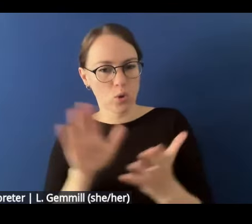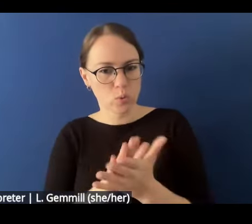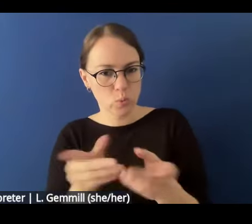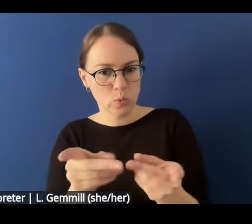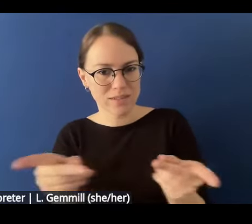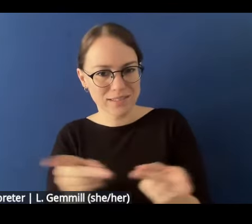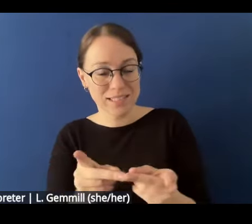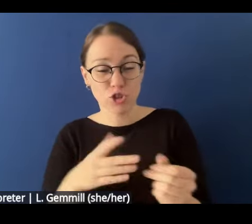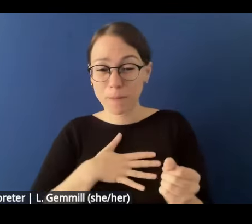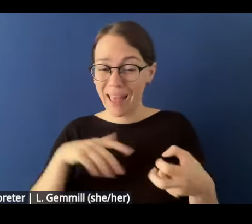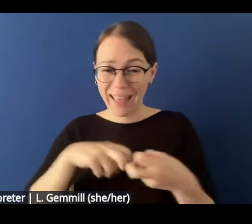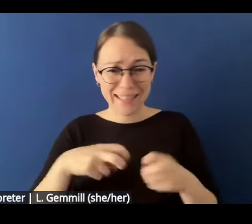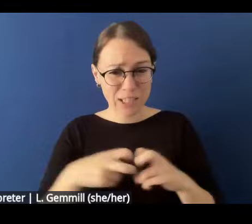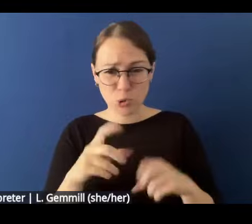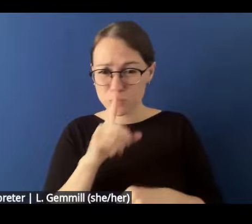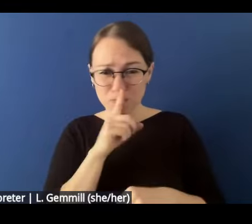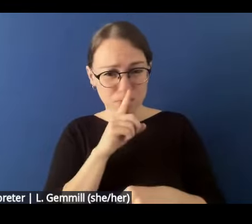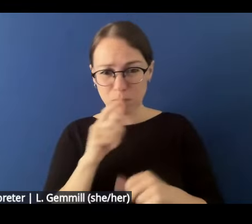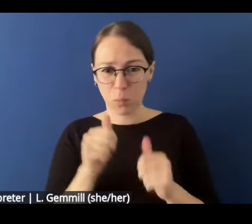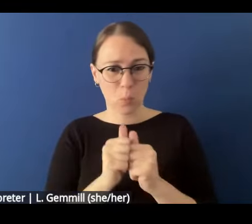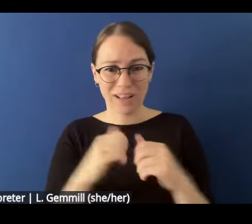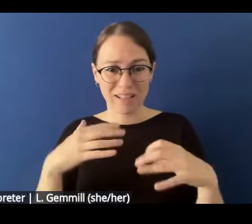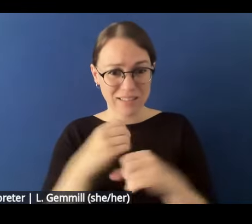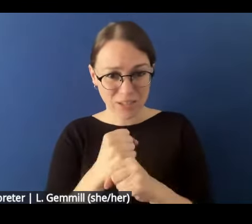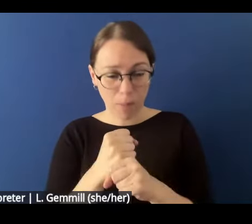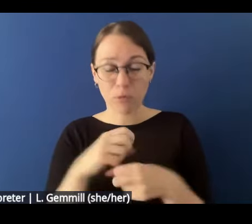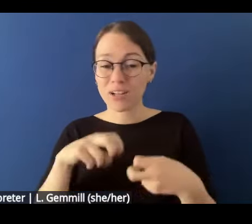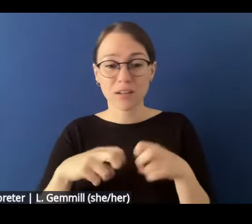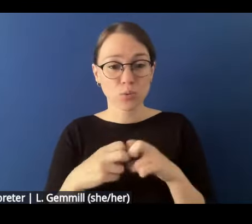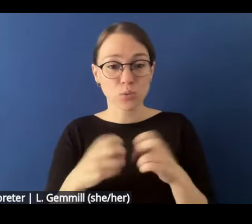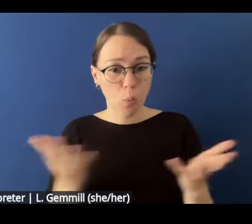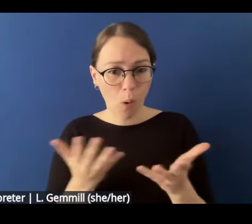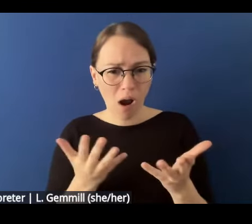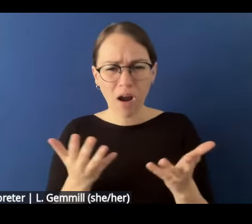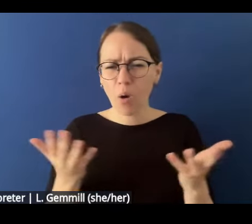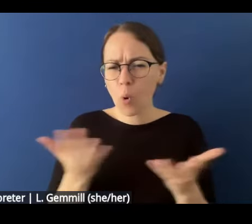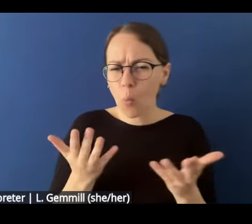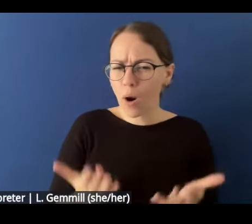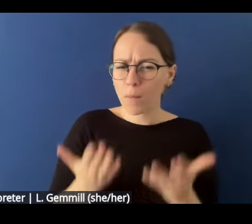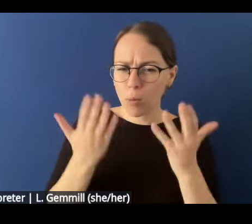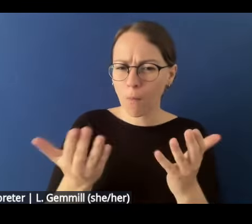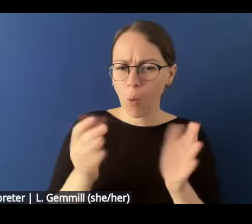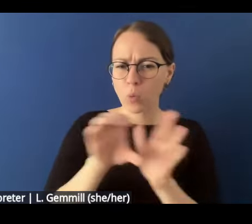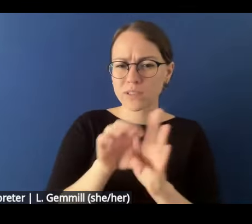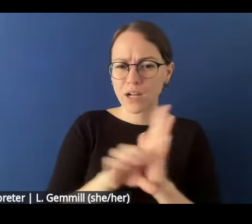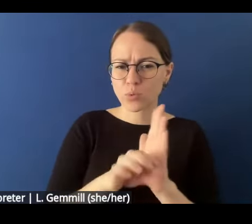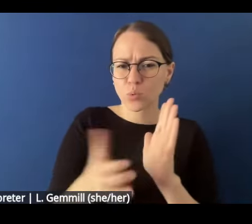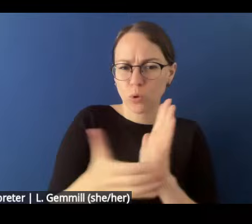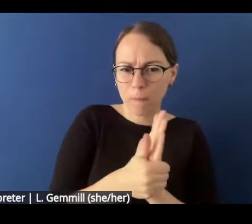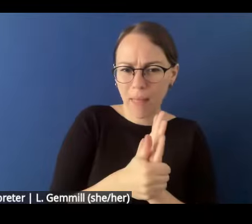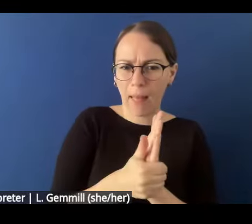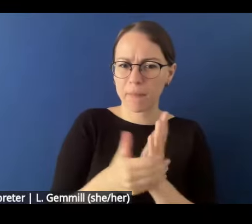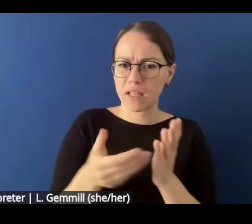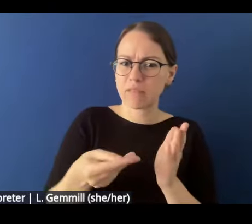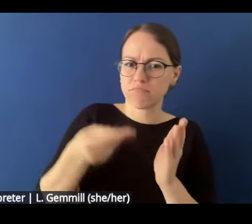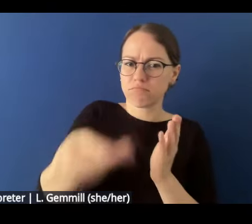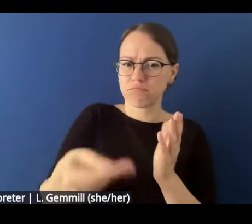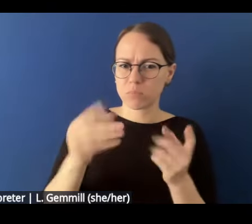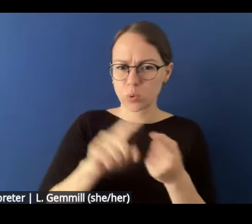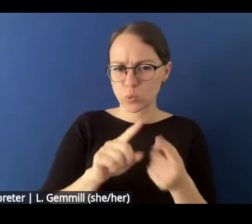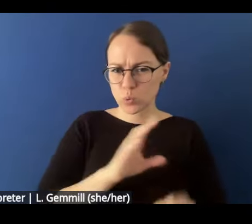The issue is what proposed constitutional amendment was before the board. And from June 16th on,